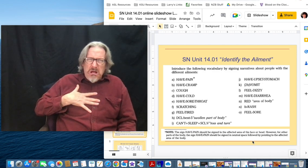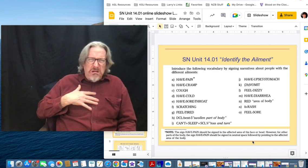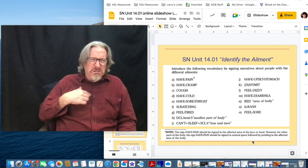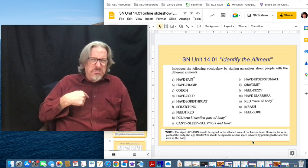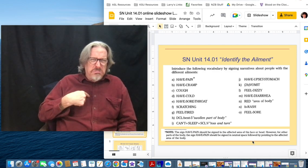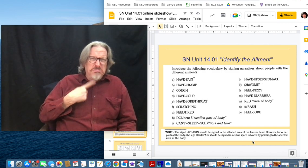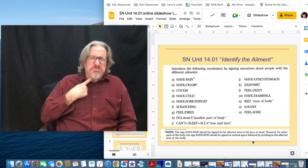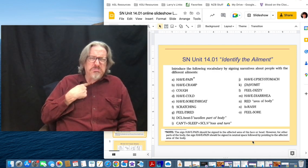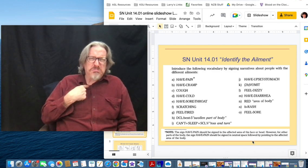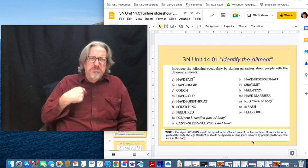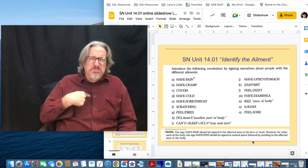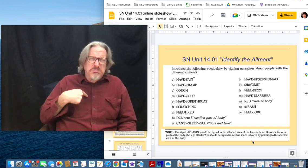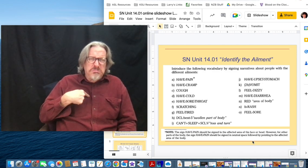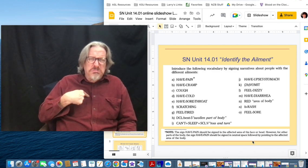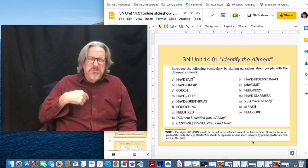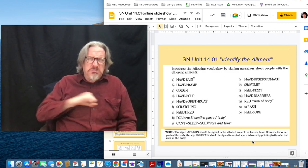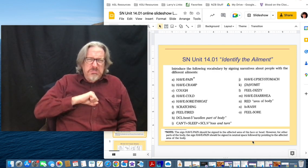Oh.